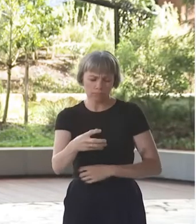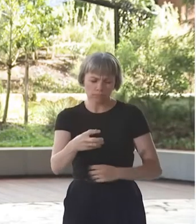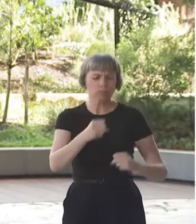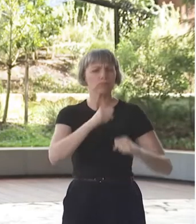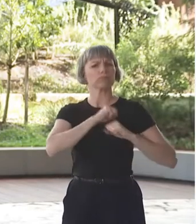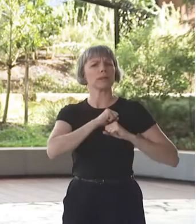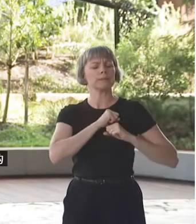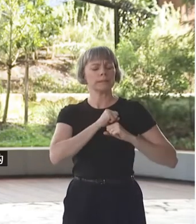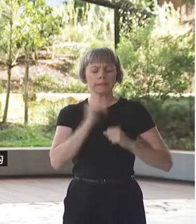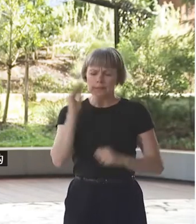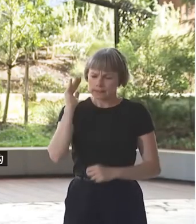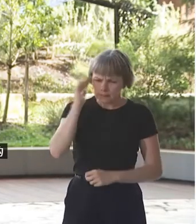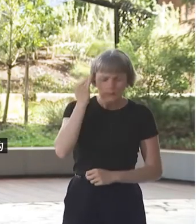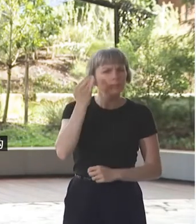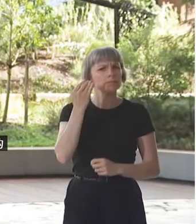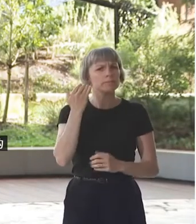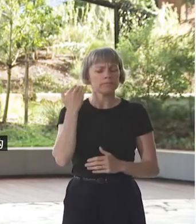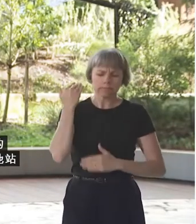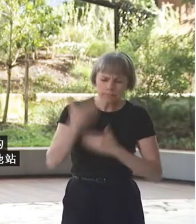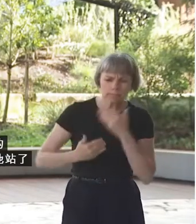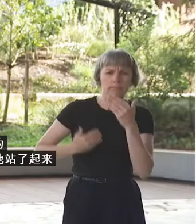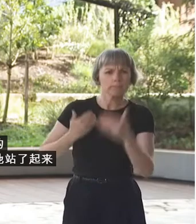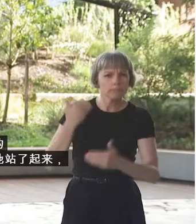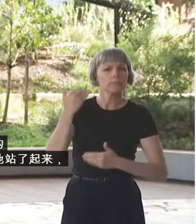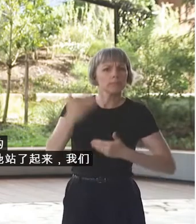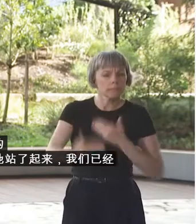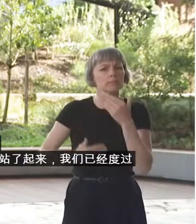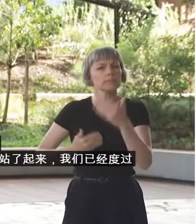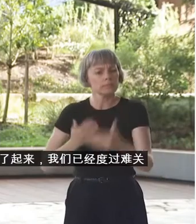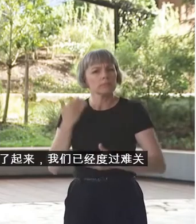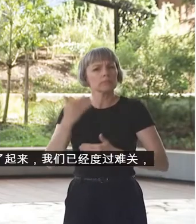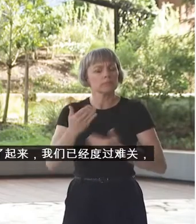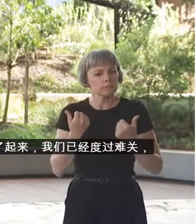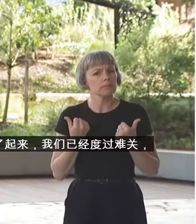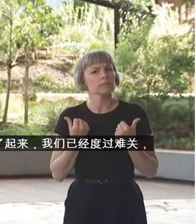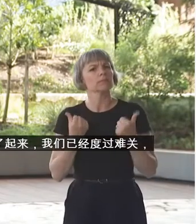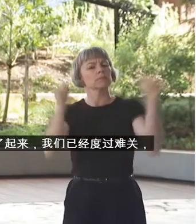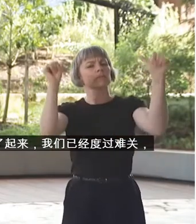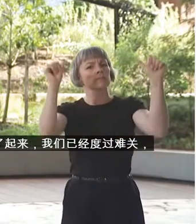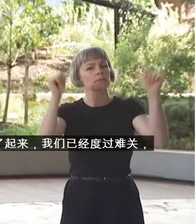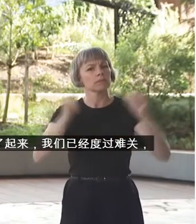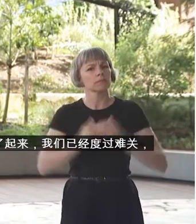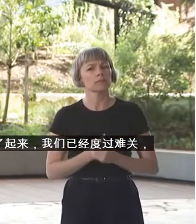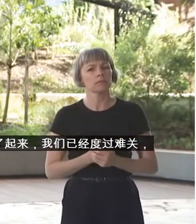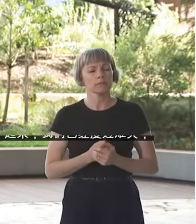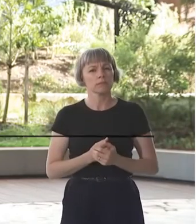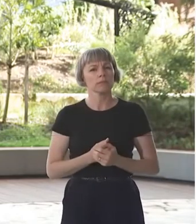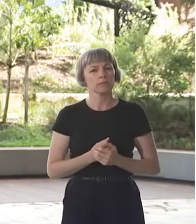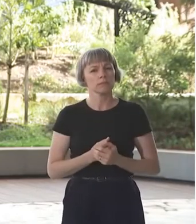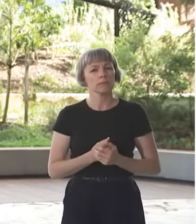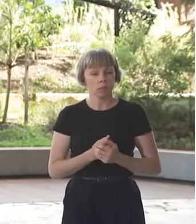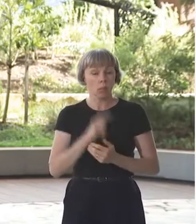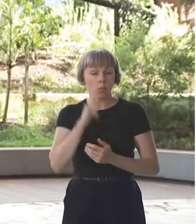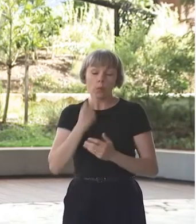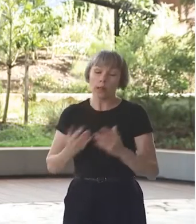of incredible, incredible adversity. And we've got through it, and we will get through this.